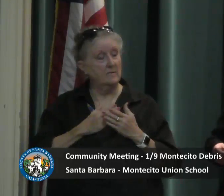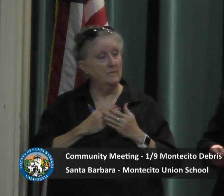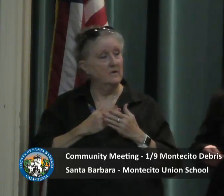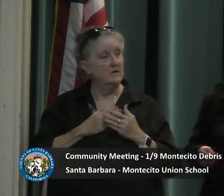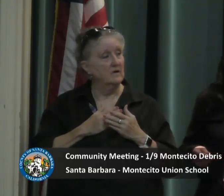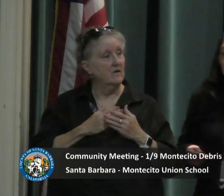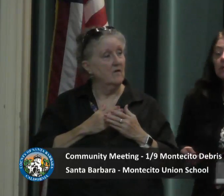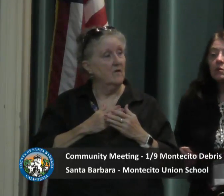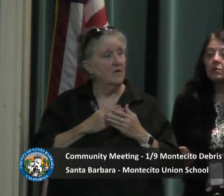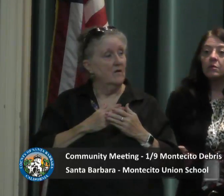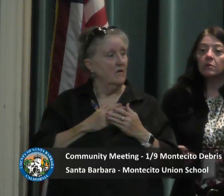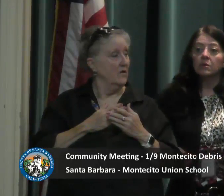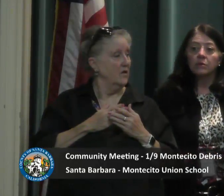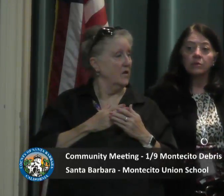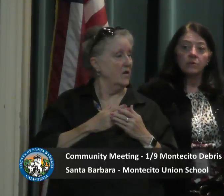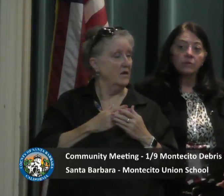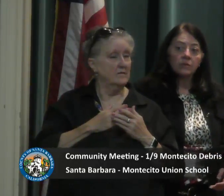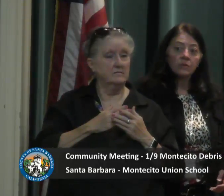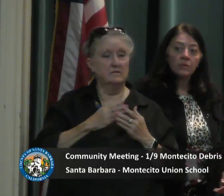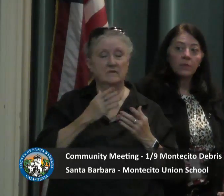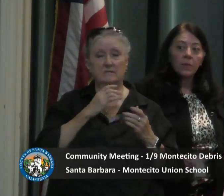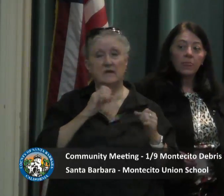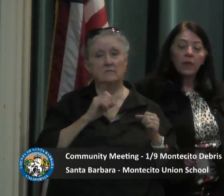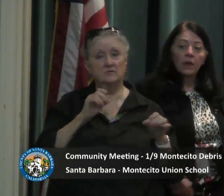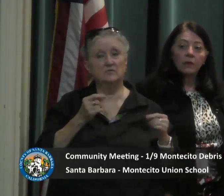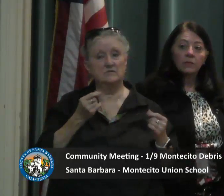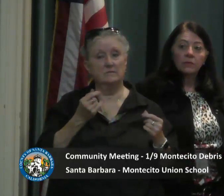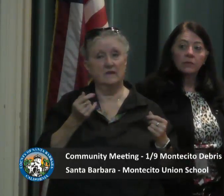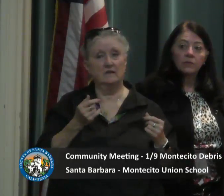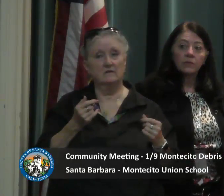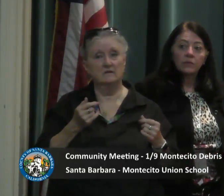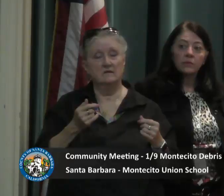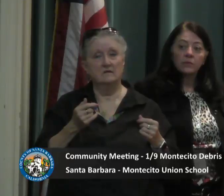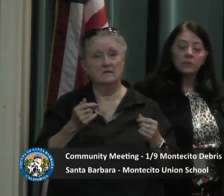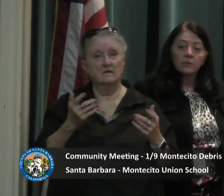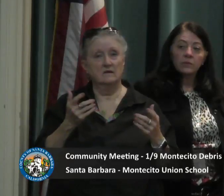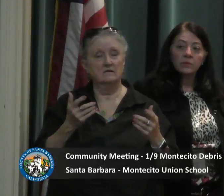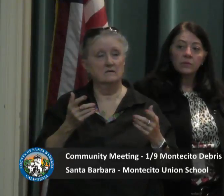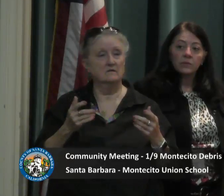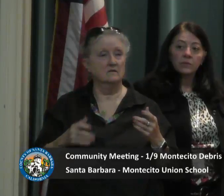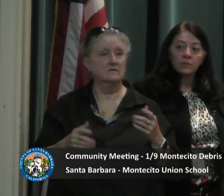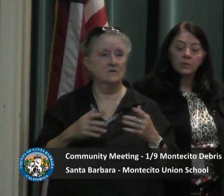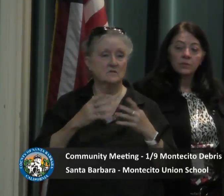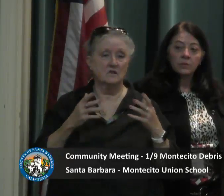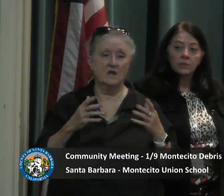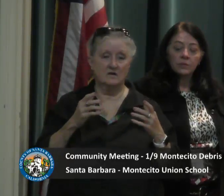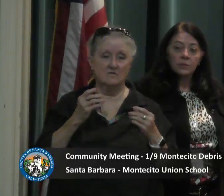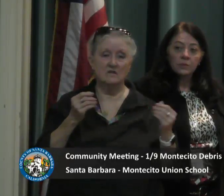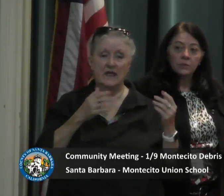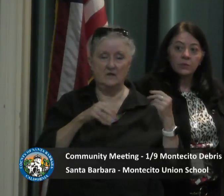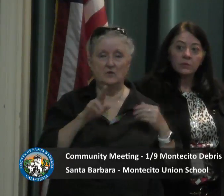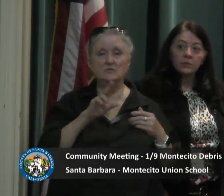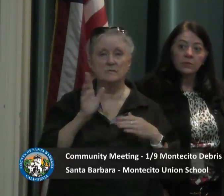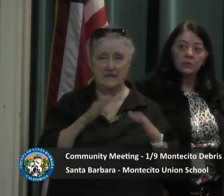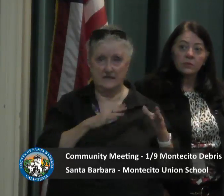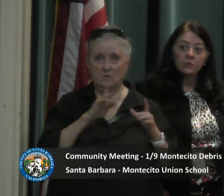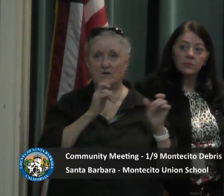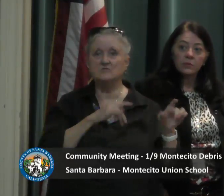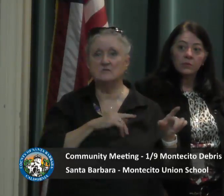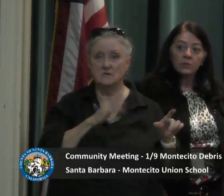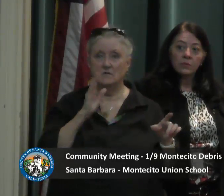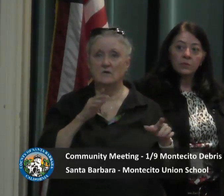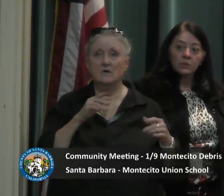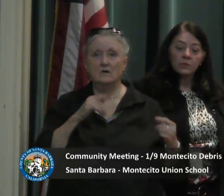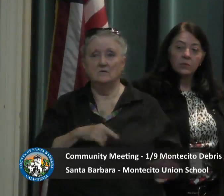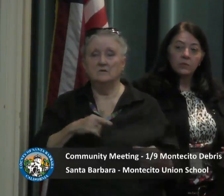cases, we may be able to do something. And there's a lot of land use planning questions that we're going to